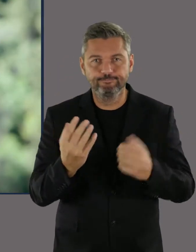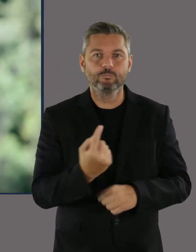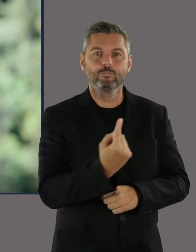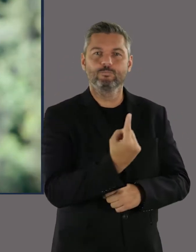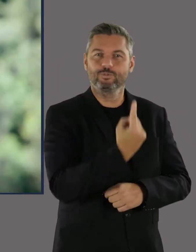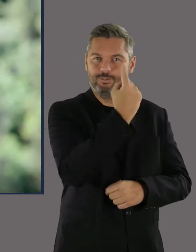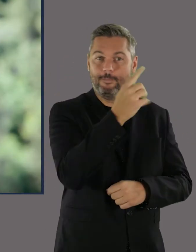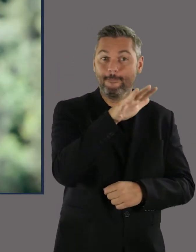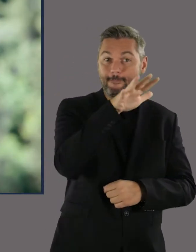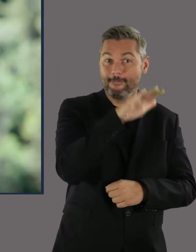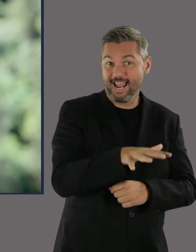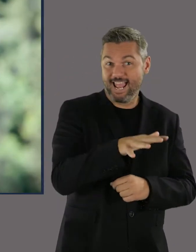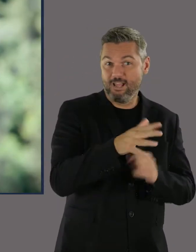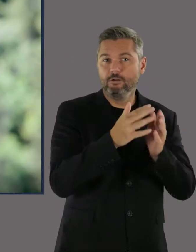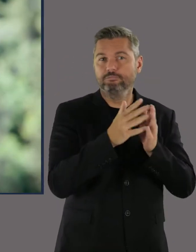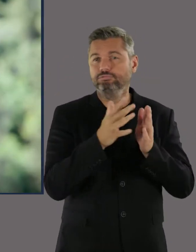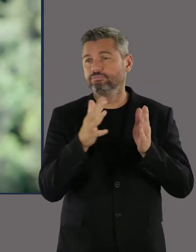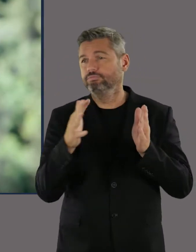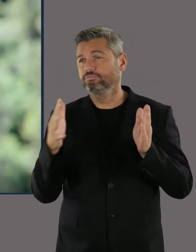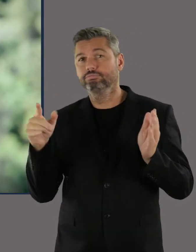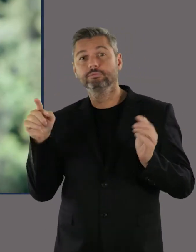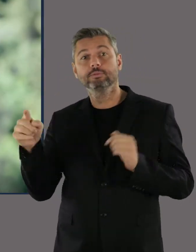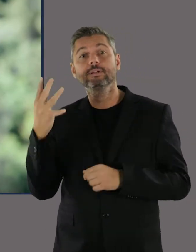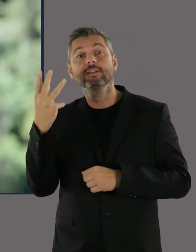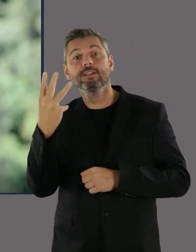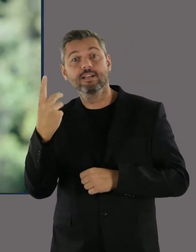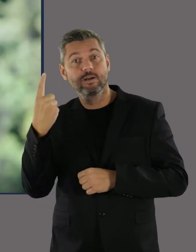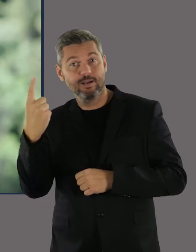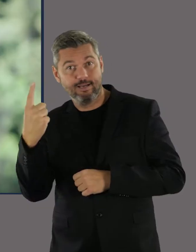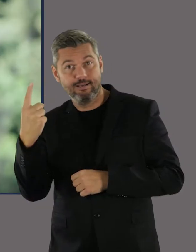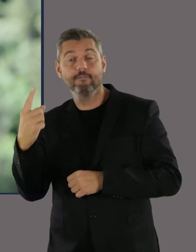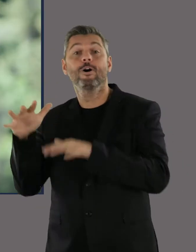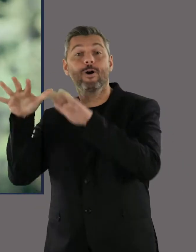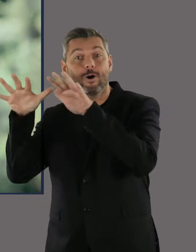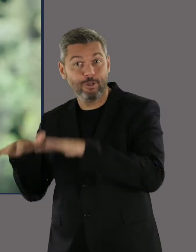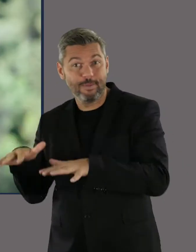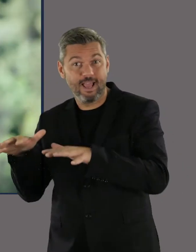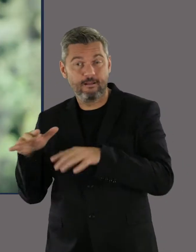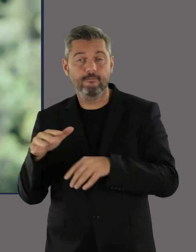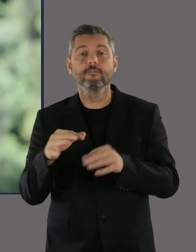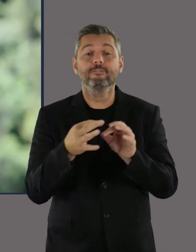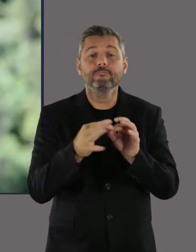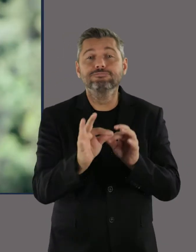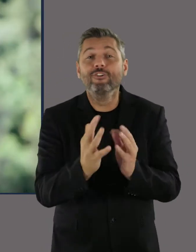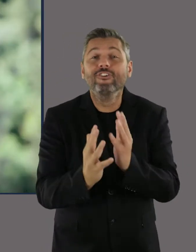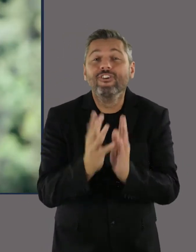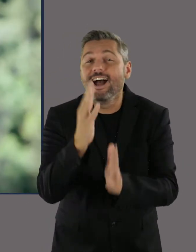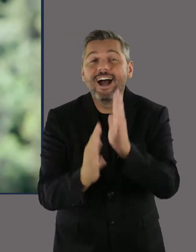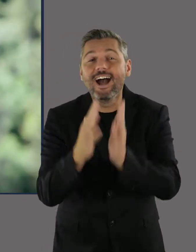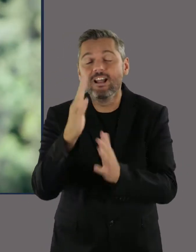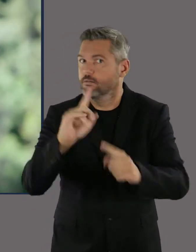So, don't forget, during the forest fire season, from May 1st to